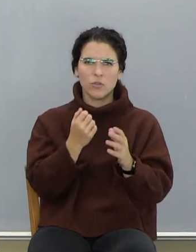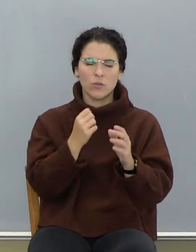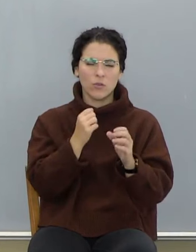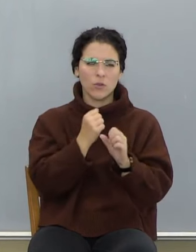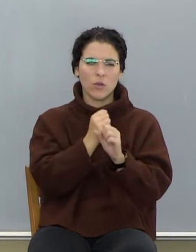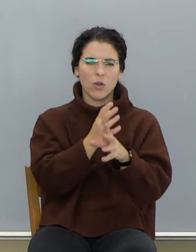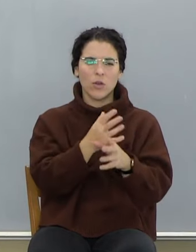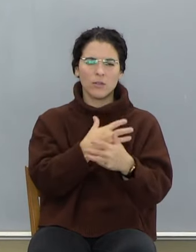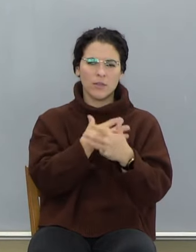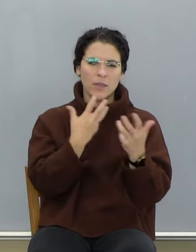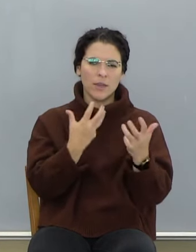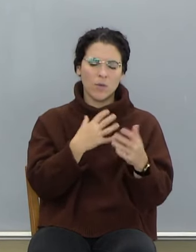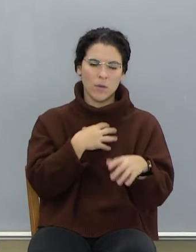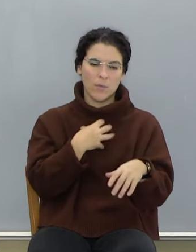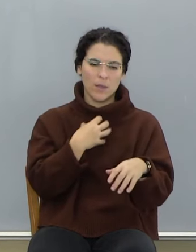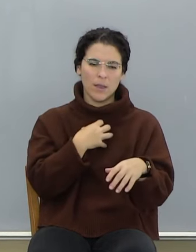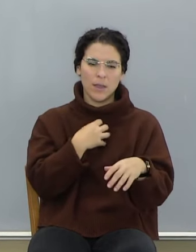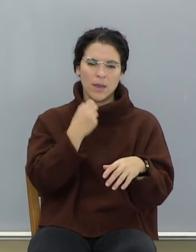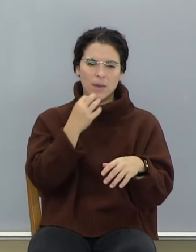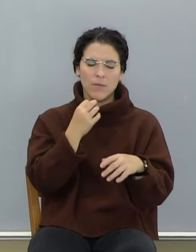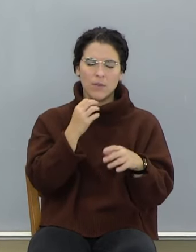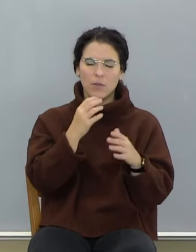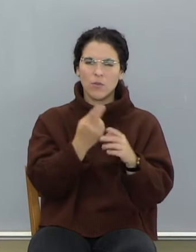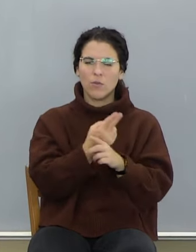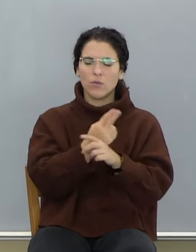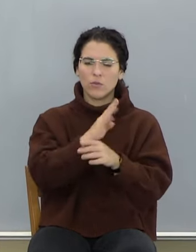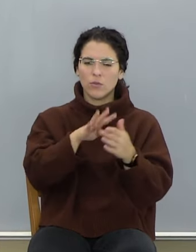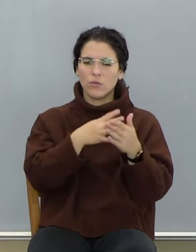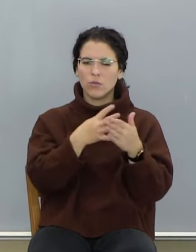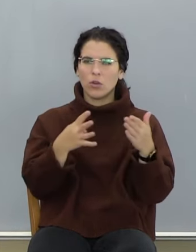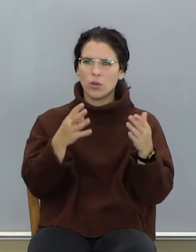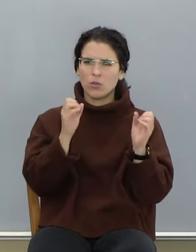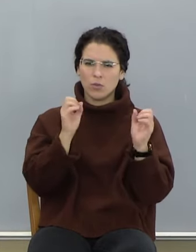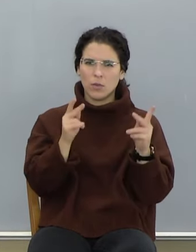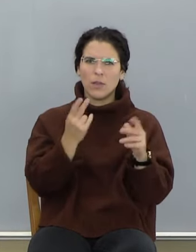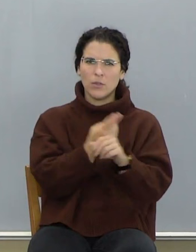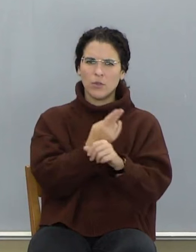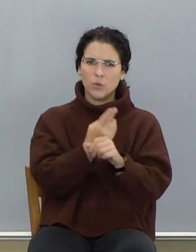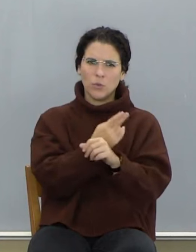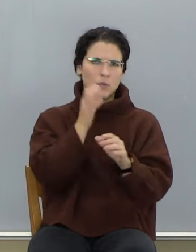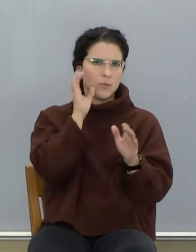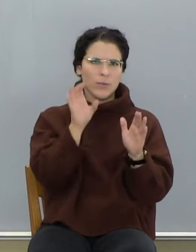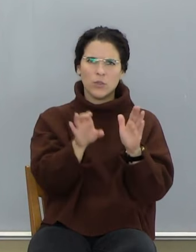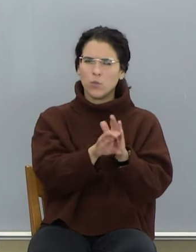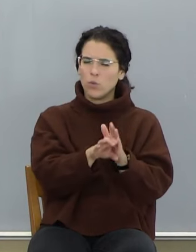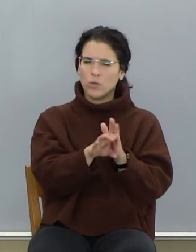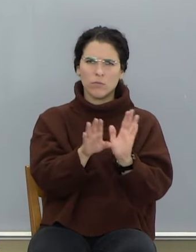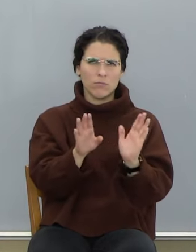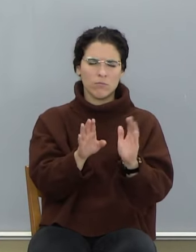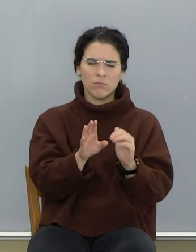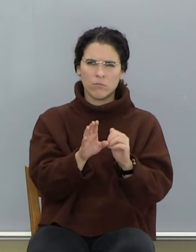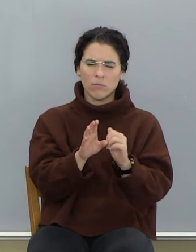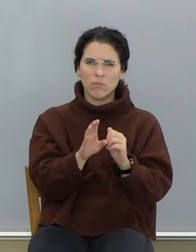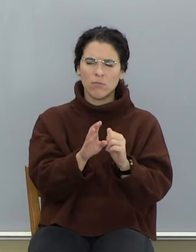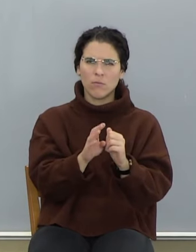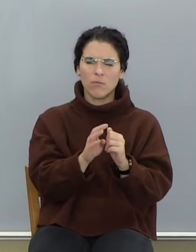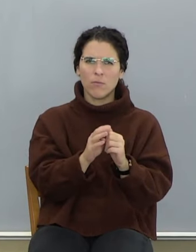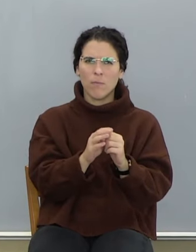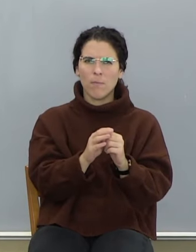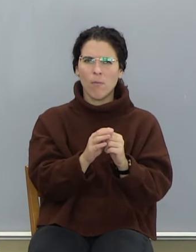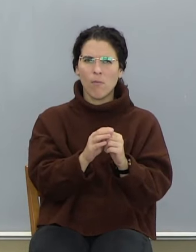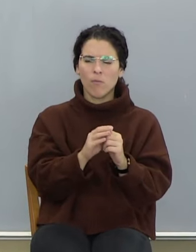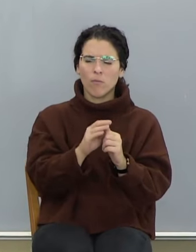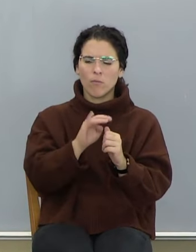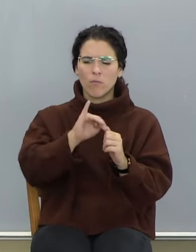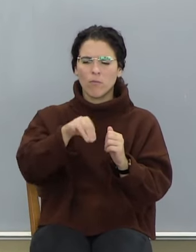whoever's out there complaining that we're using the chart. But it's okay. It's okay to use visuals, all right? You know what? So what Jacob